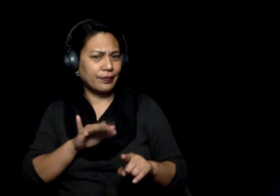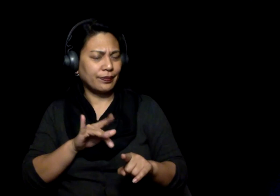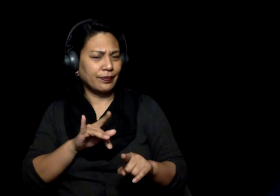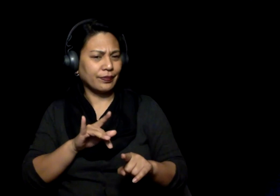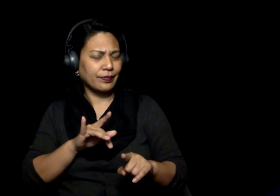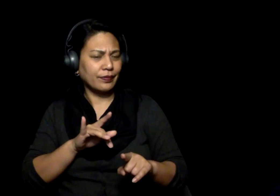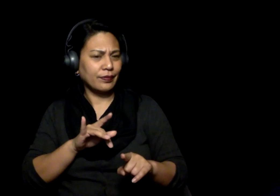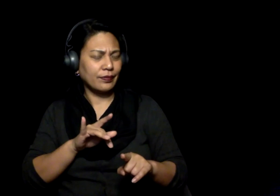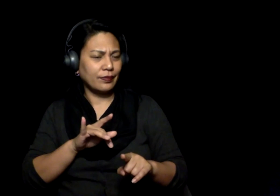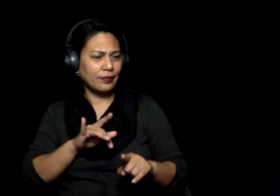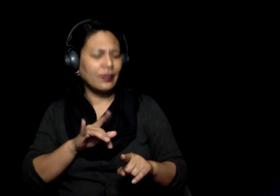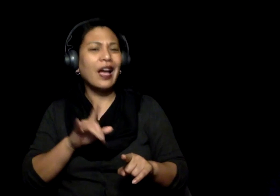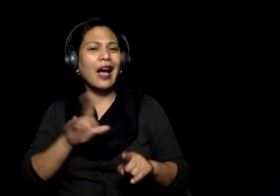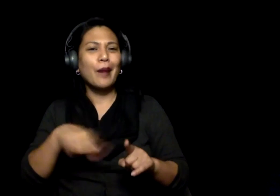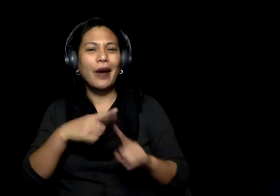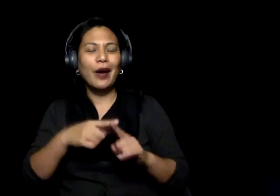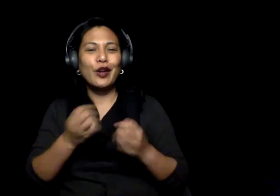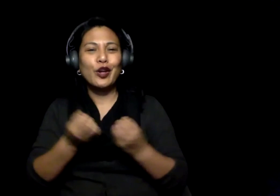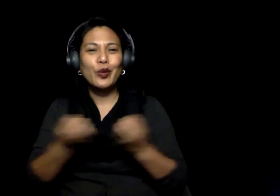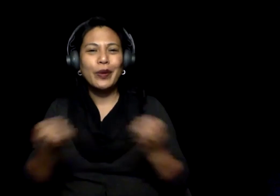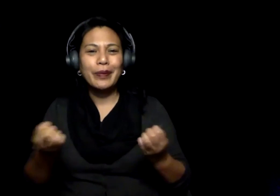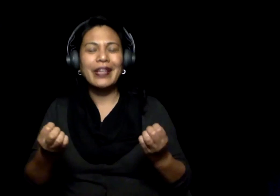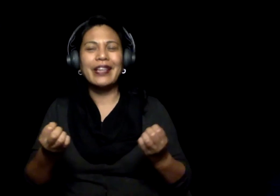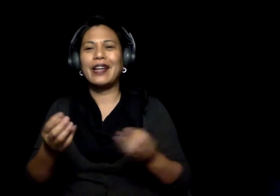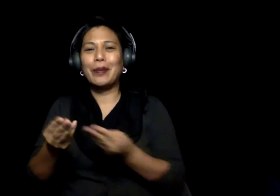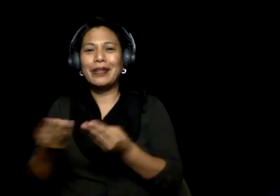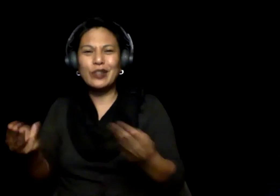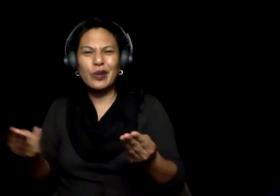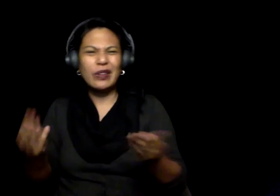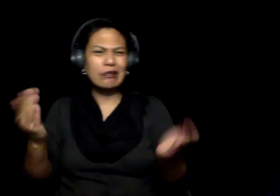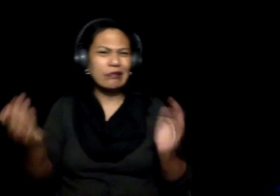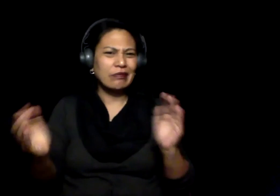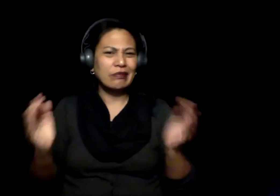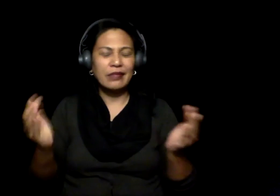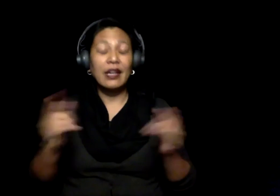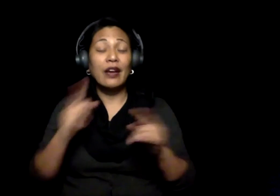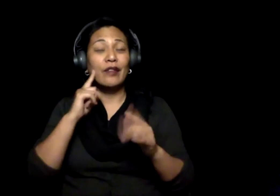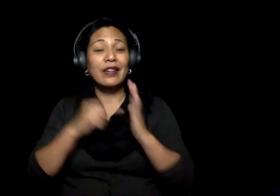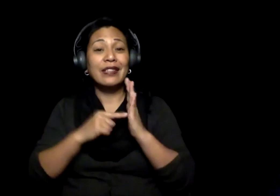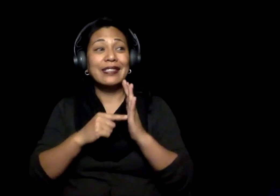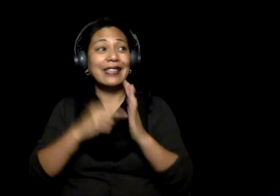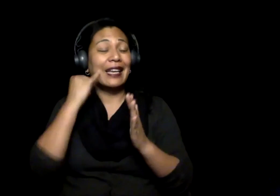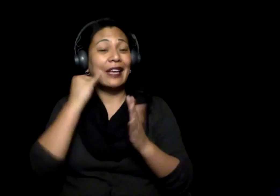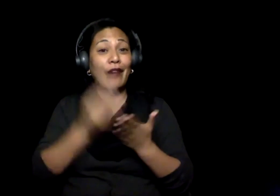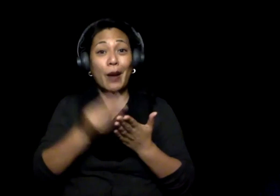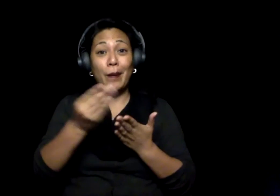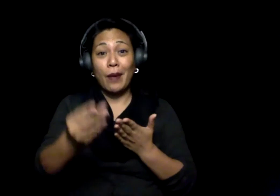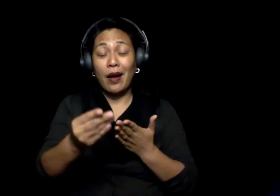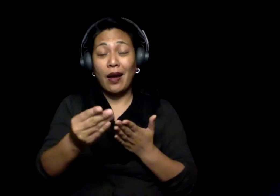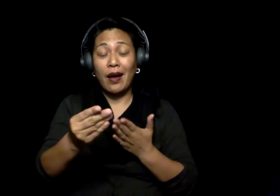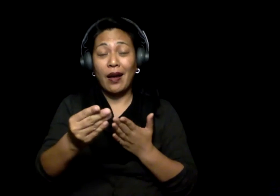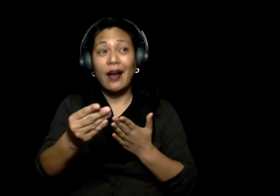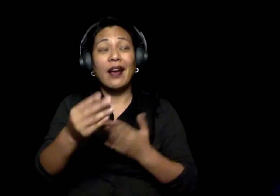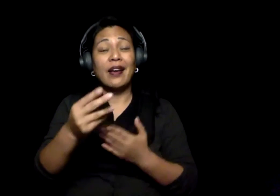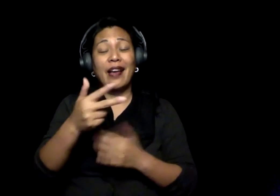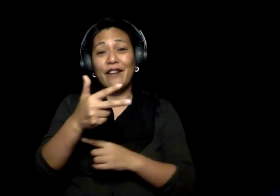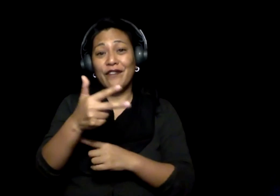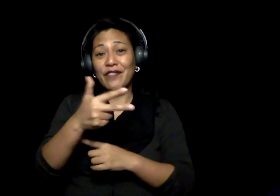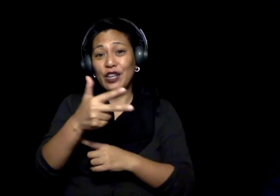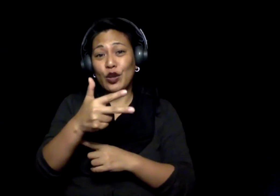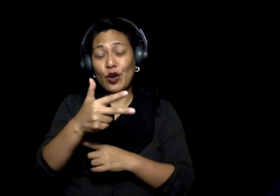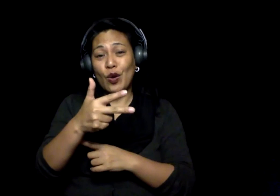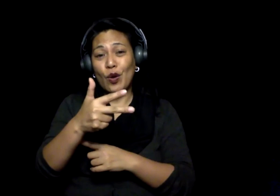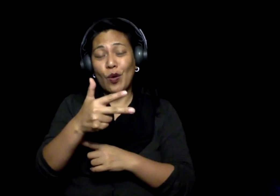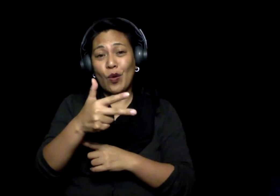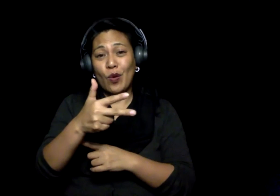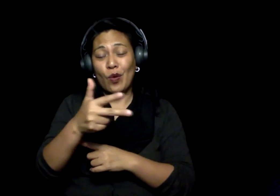purchasing equipment for the project. For instance, to purchase a video camera would not